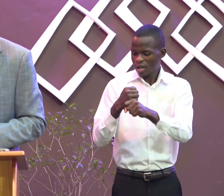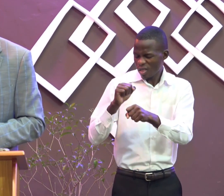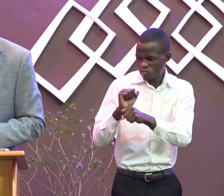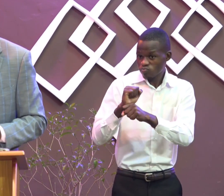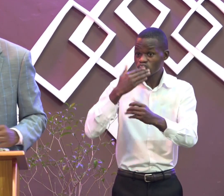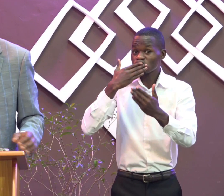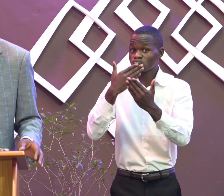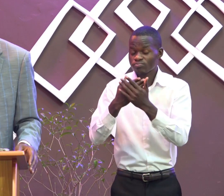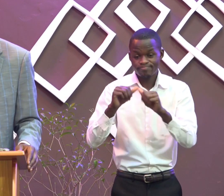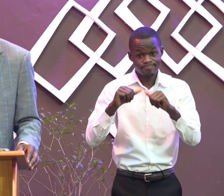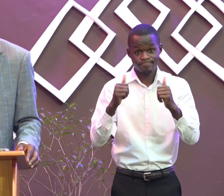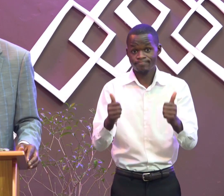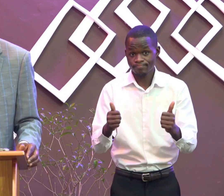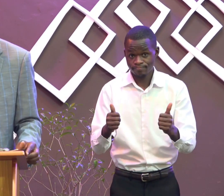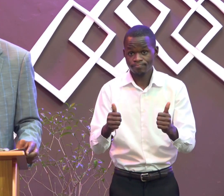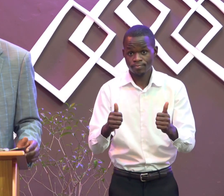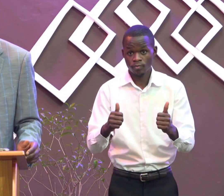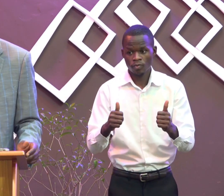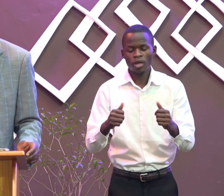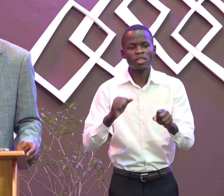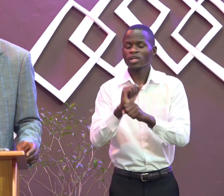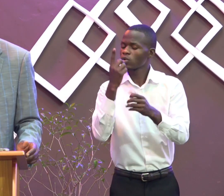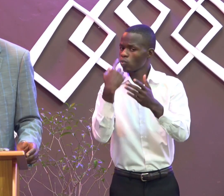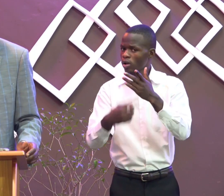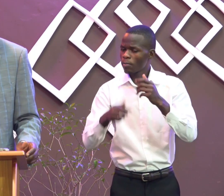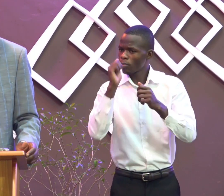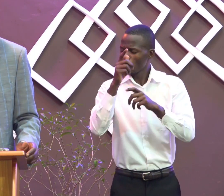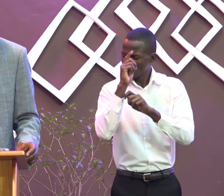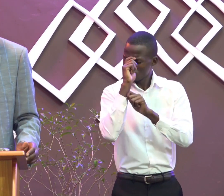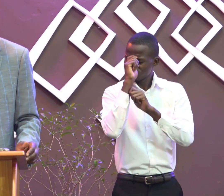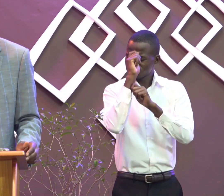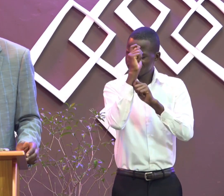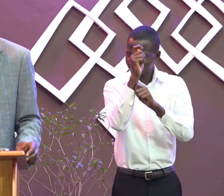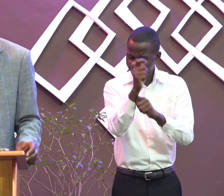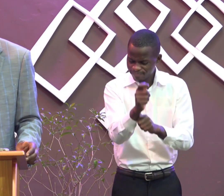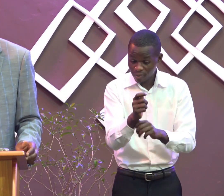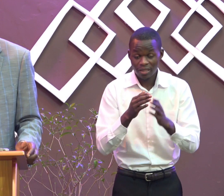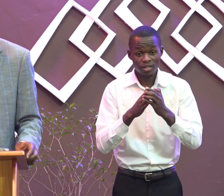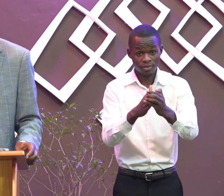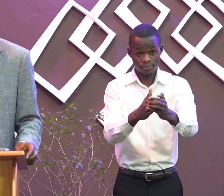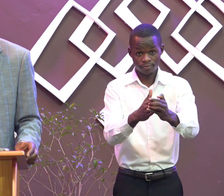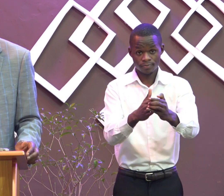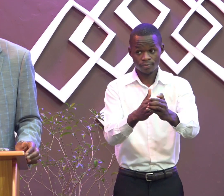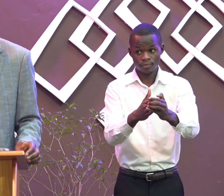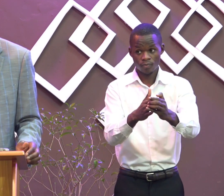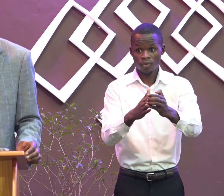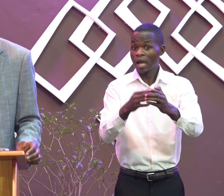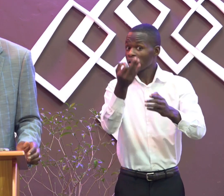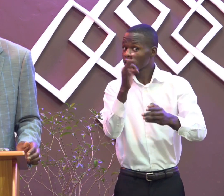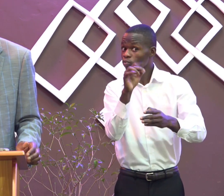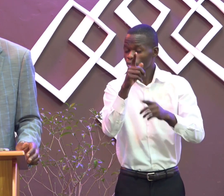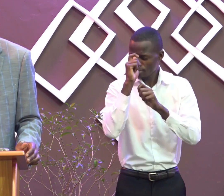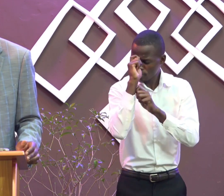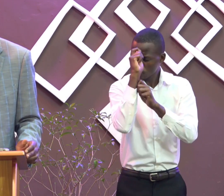and to do good work, bagondera obukulembeze. They obeyed leadership. Bw'ogondera